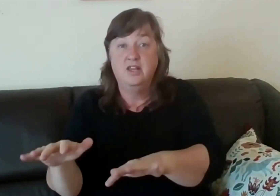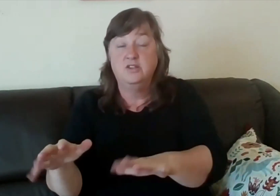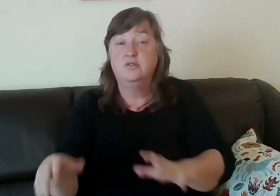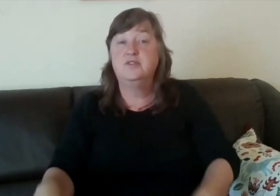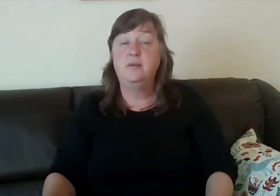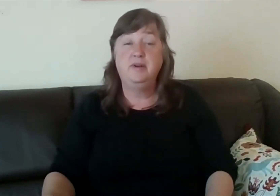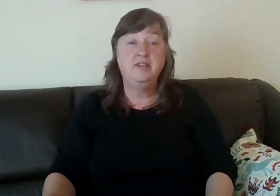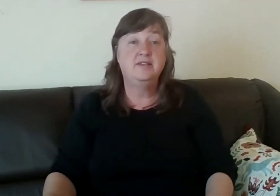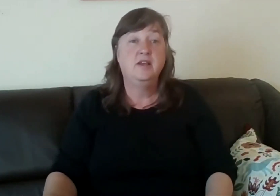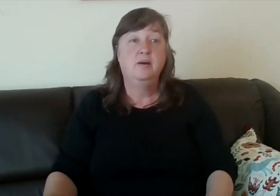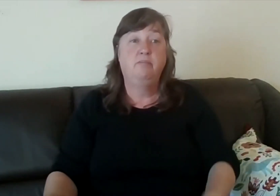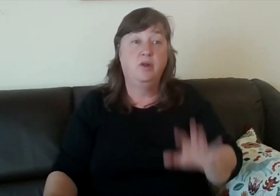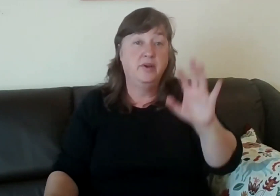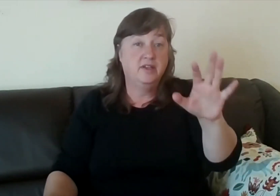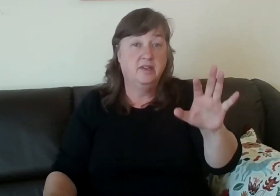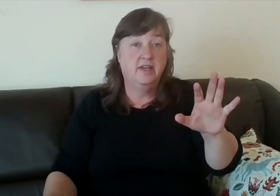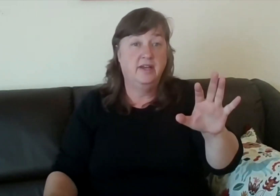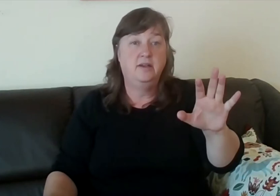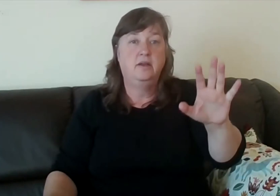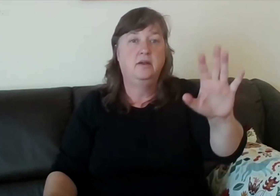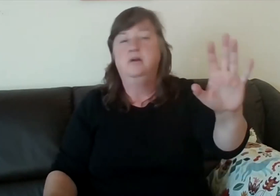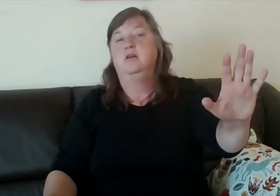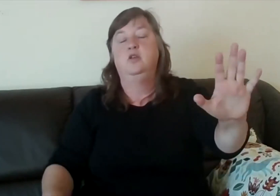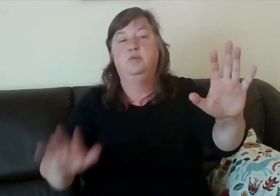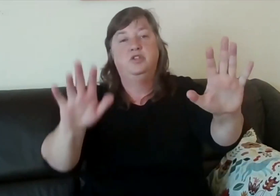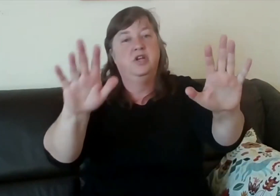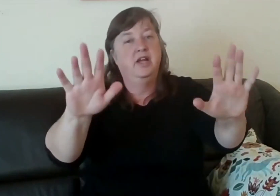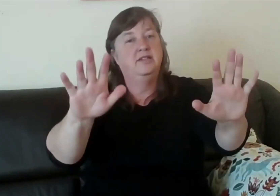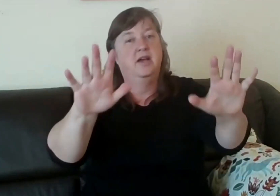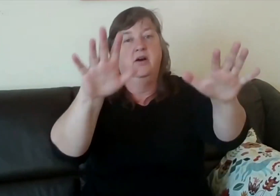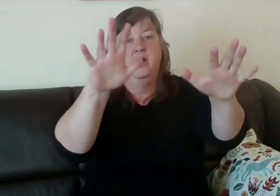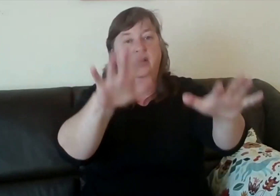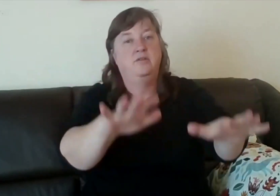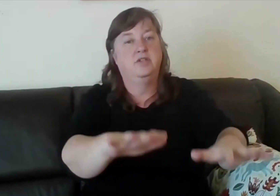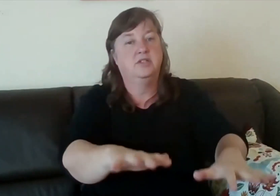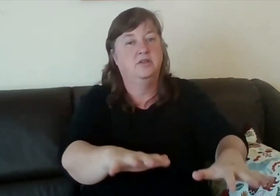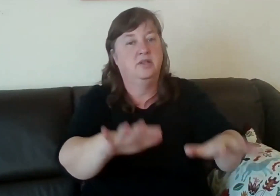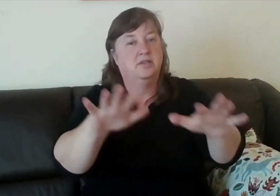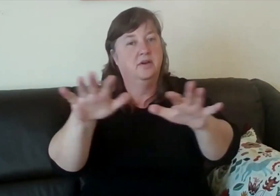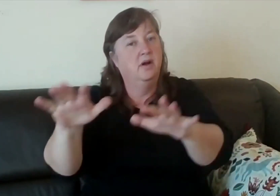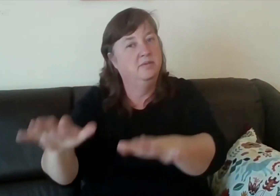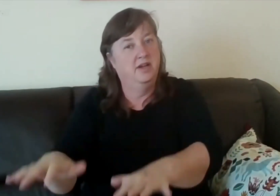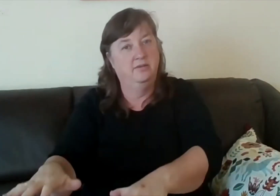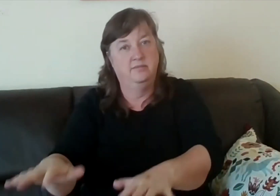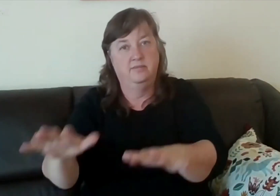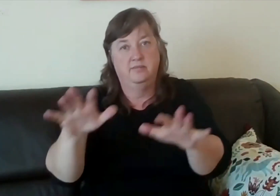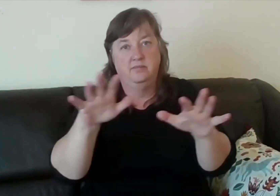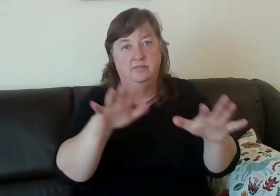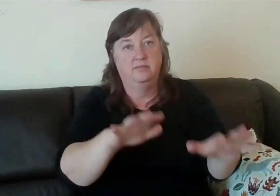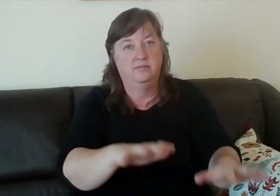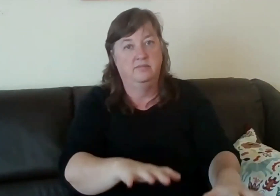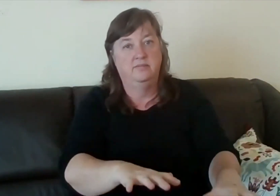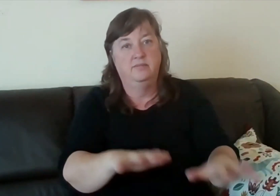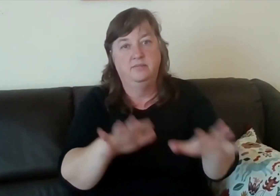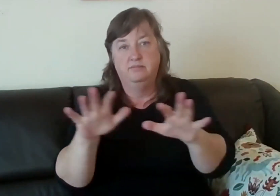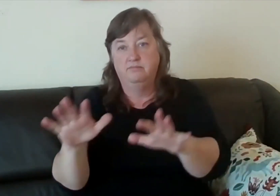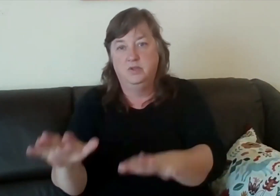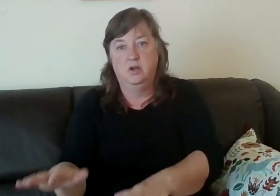So if somebody's blowing their lid, put your hands out and you just do this, calm down. Calm